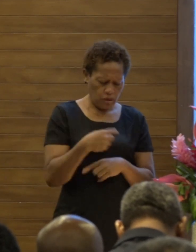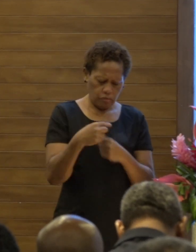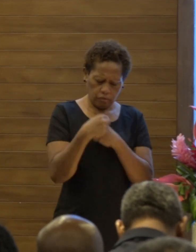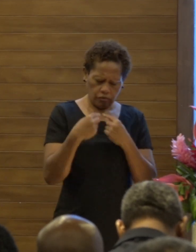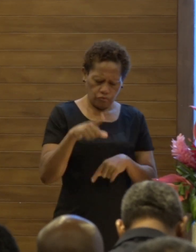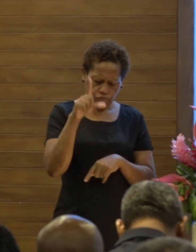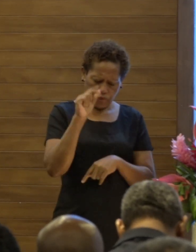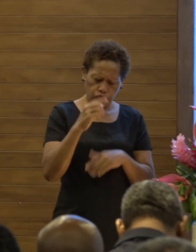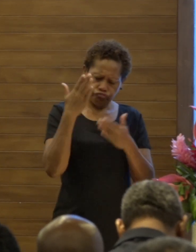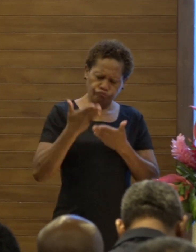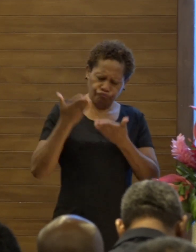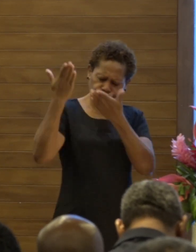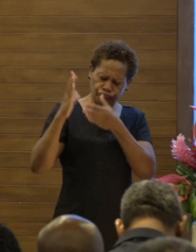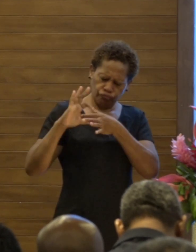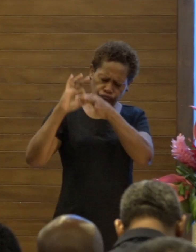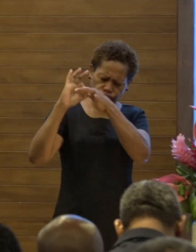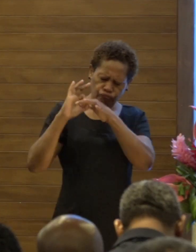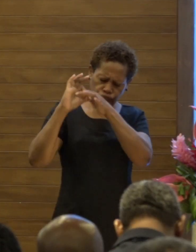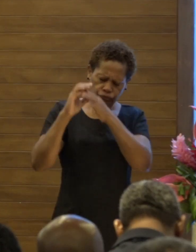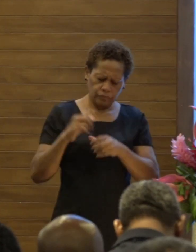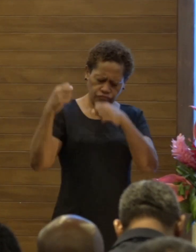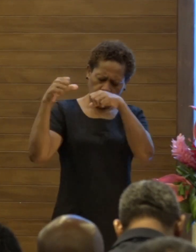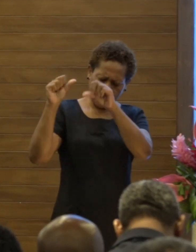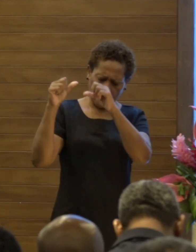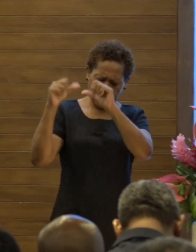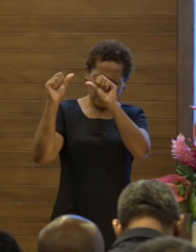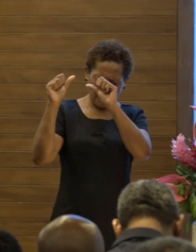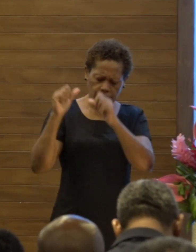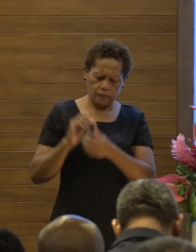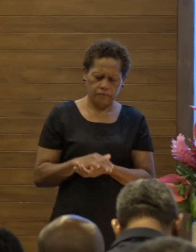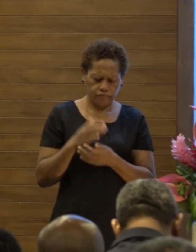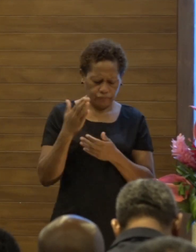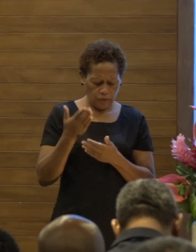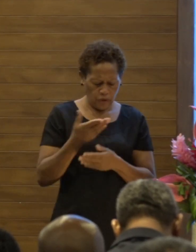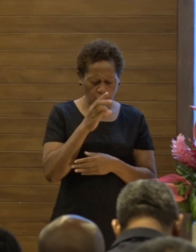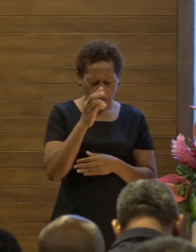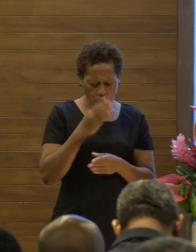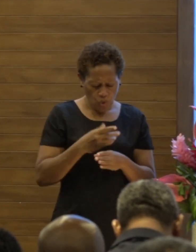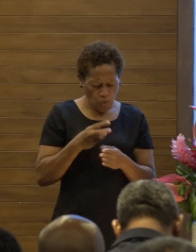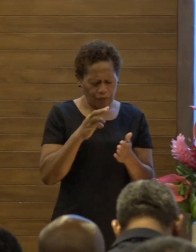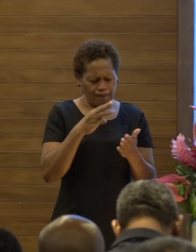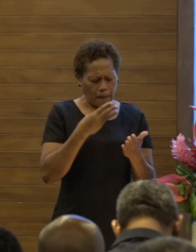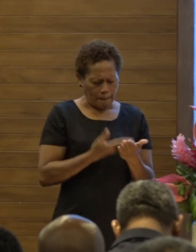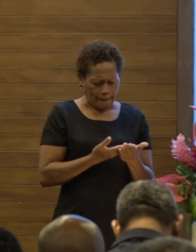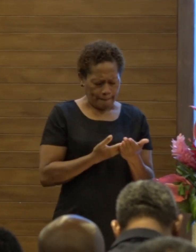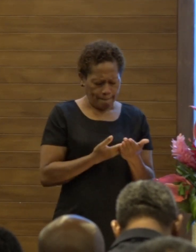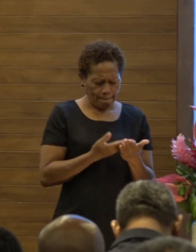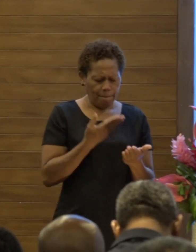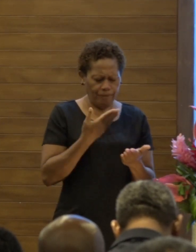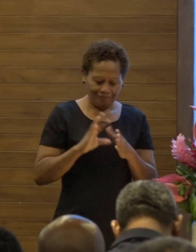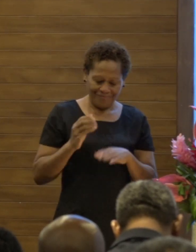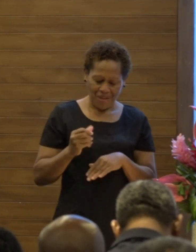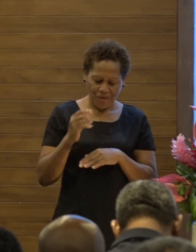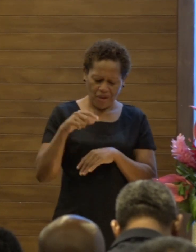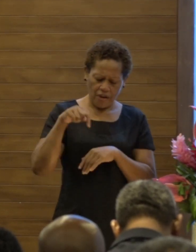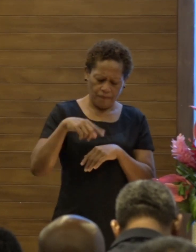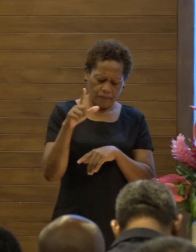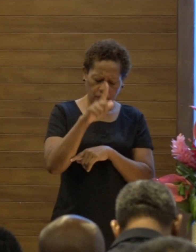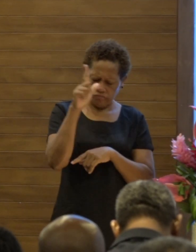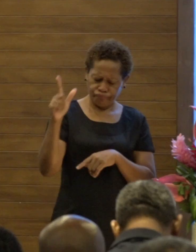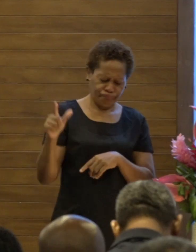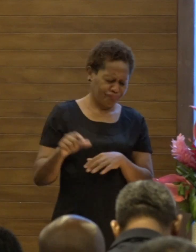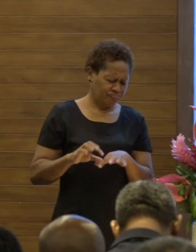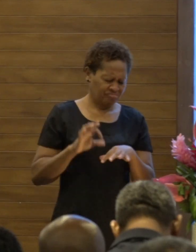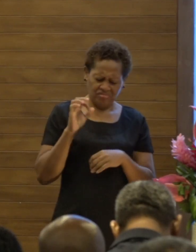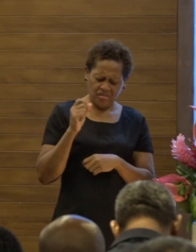Thee, O God, and our plan will be succeed. Your word declared this morning that the earth is the Lord, and we know that without you, O